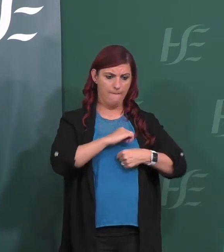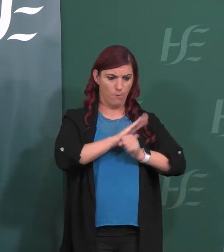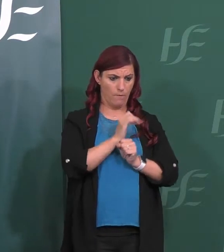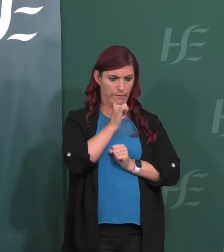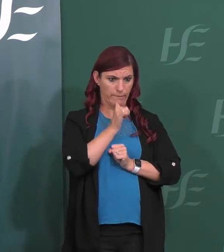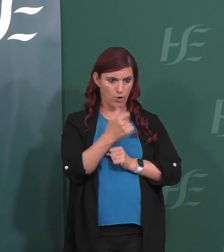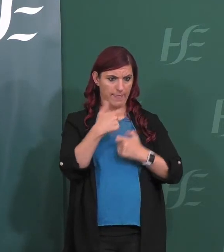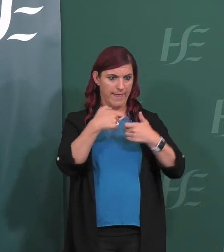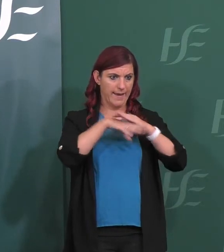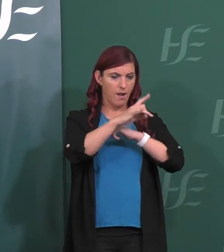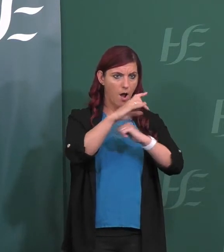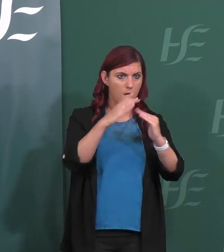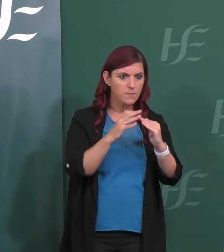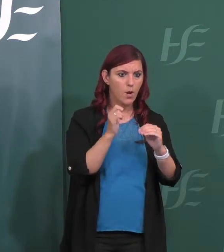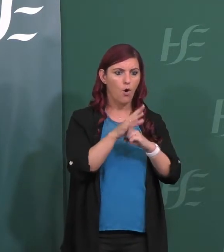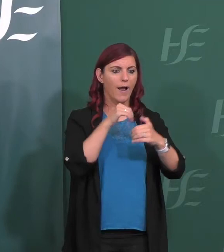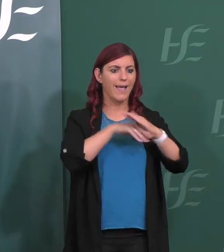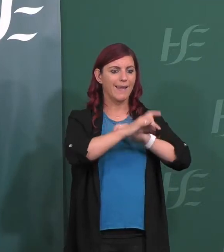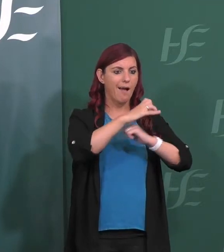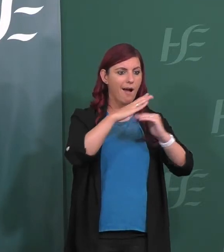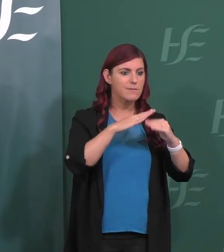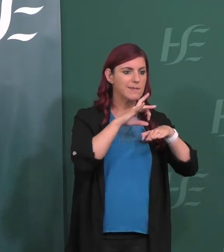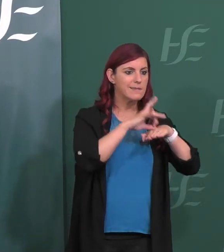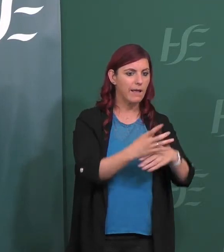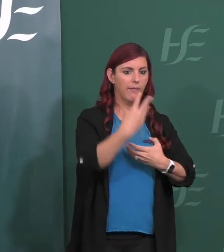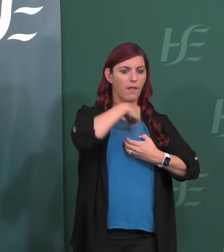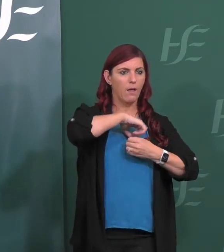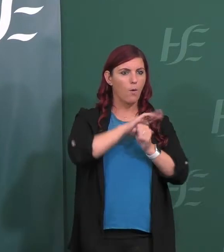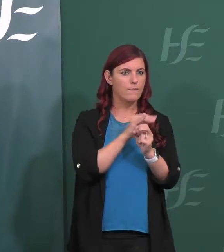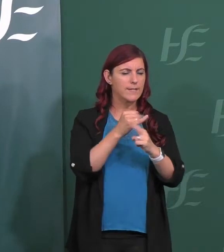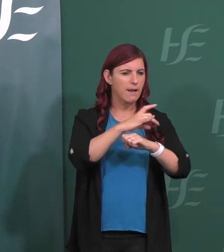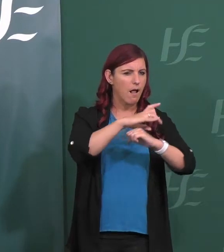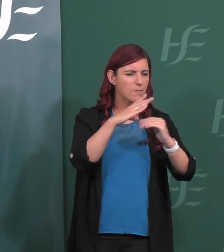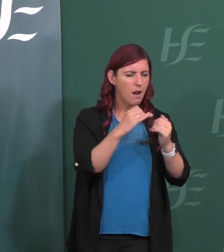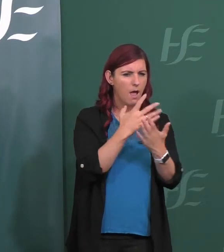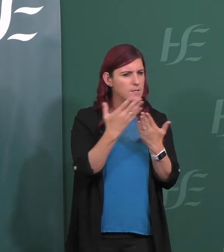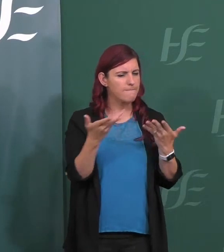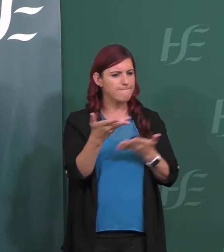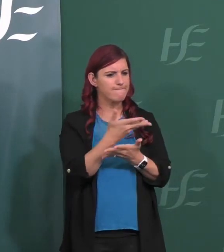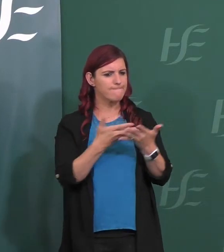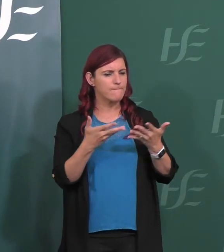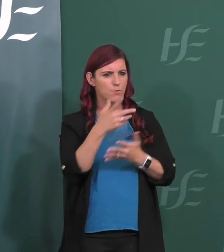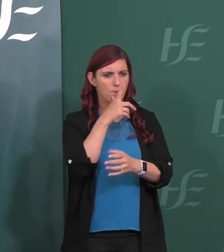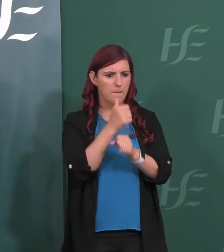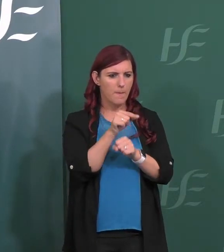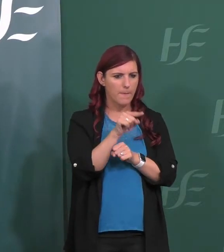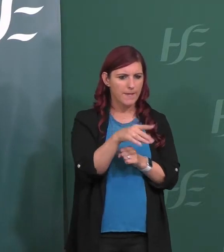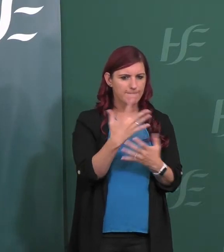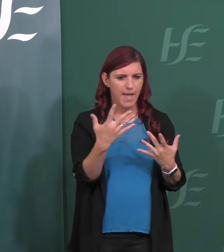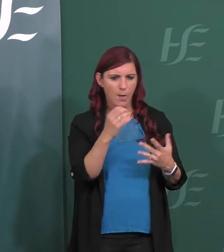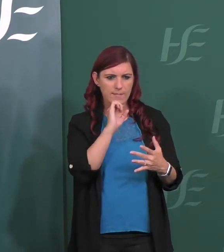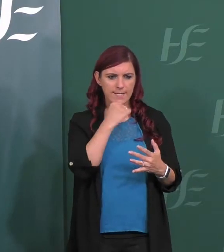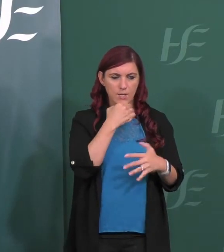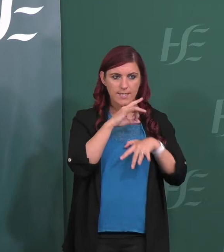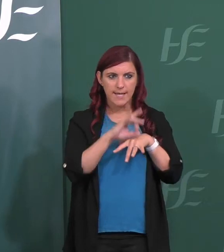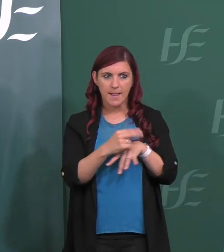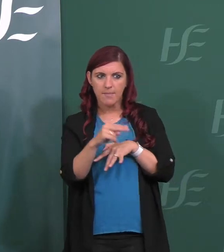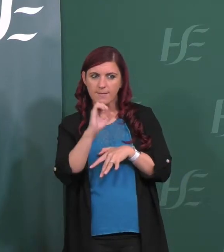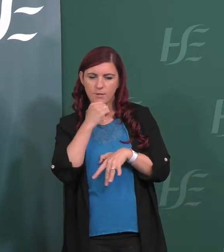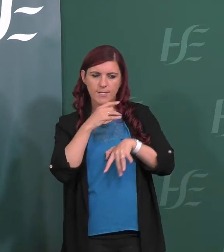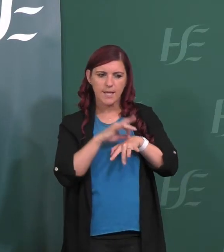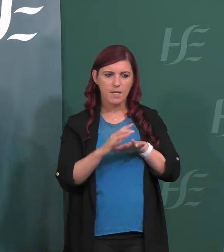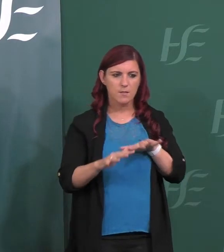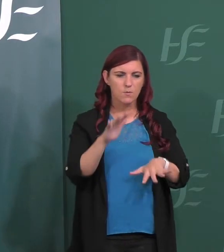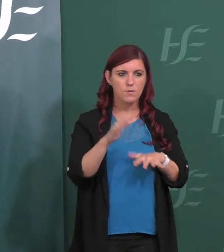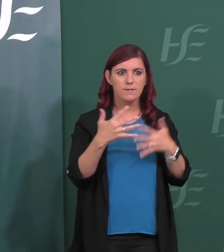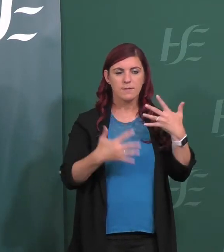hospital in the count of that we count as COVID. What is their level of sickness with COVID? And just give you some status